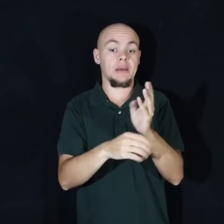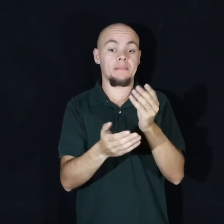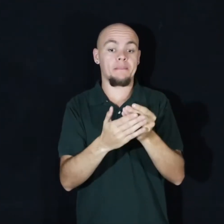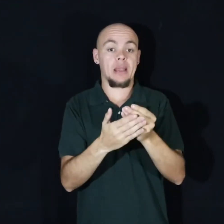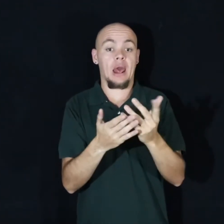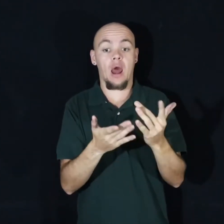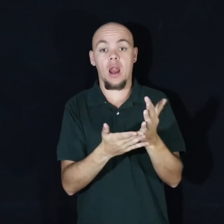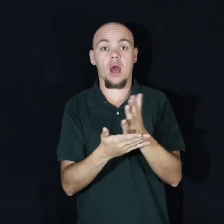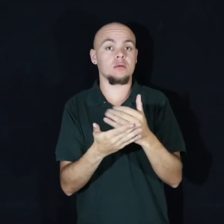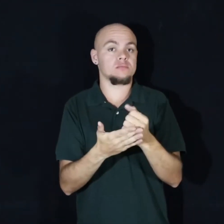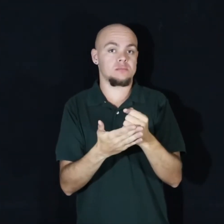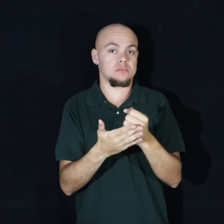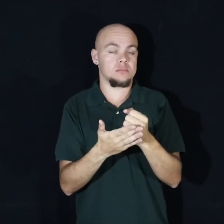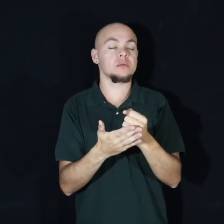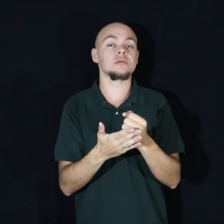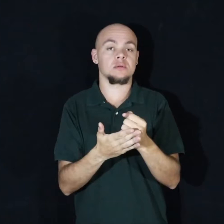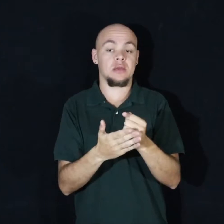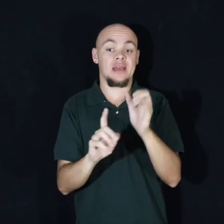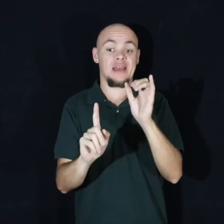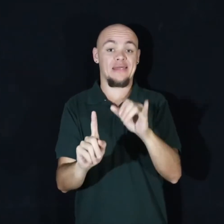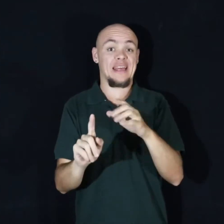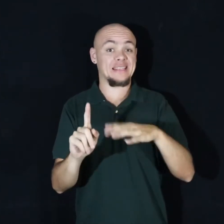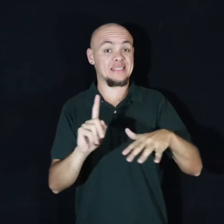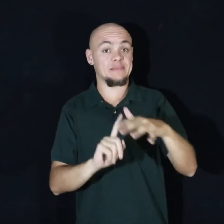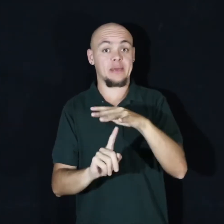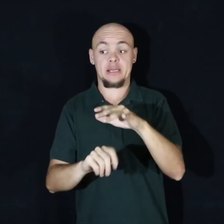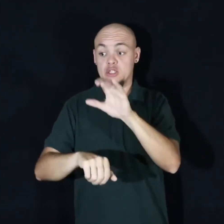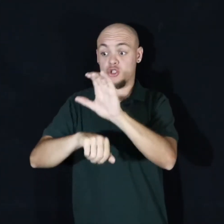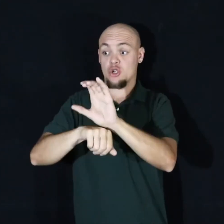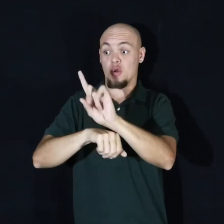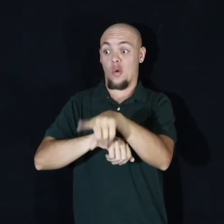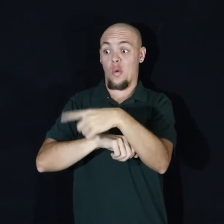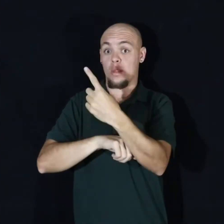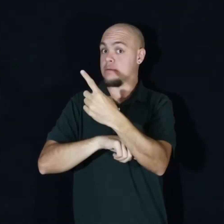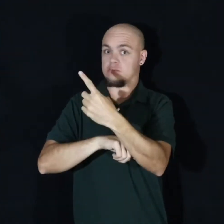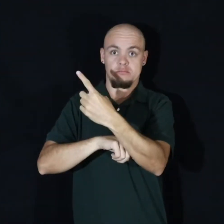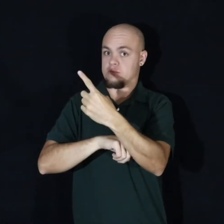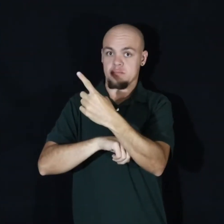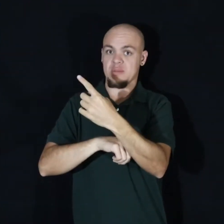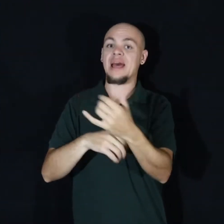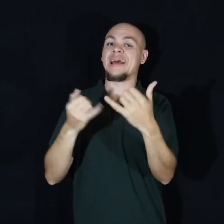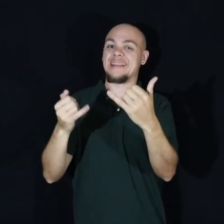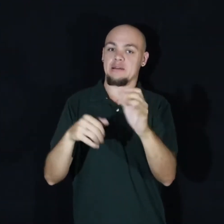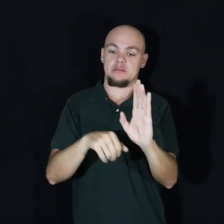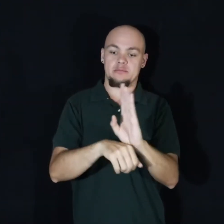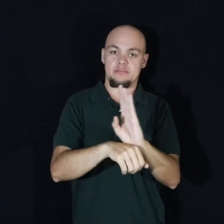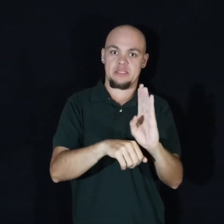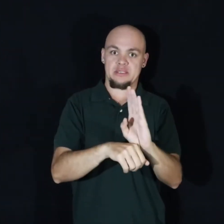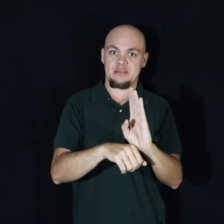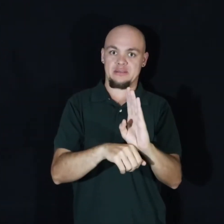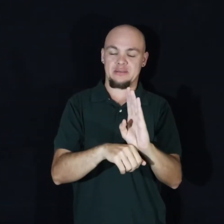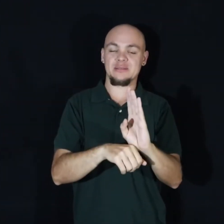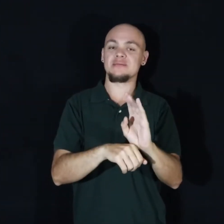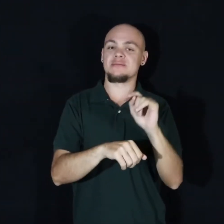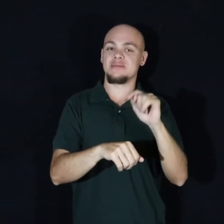a business, that they are earning income and they are using this space for